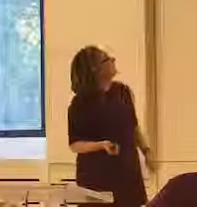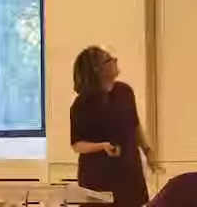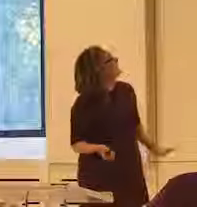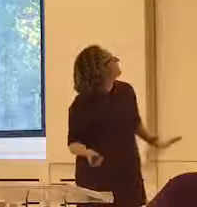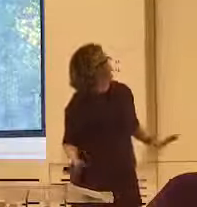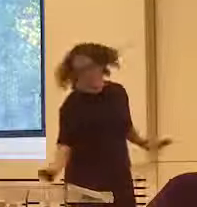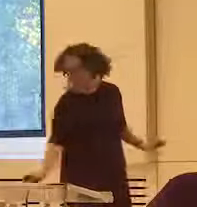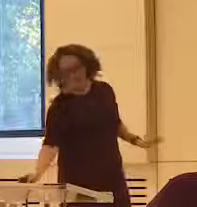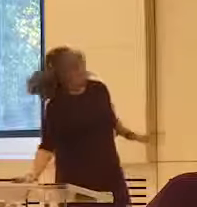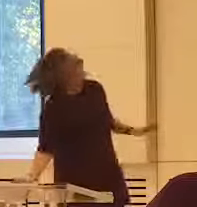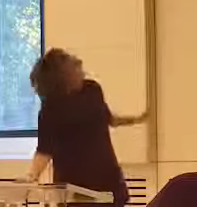a long time.